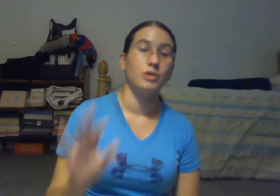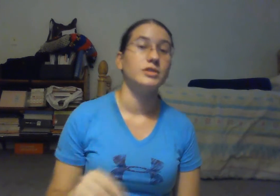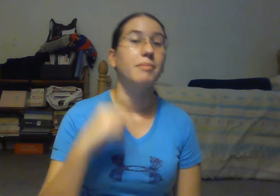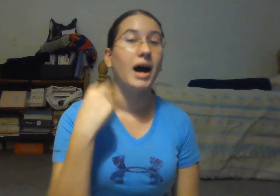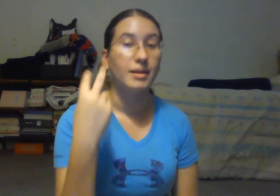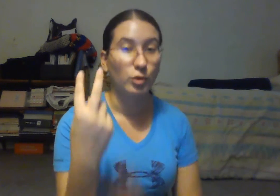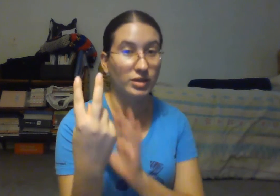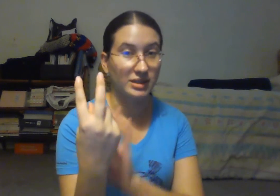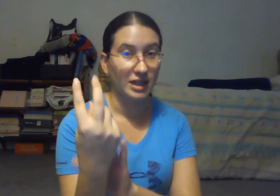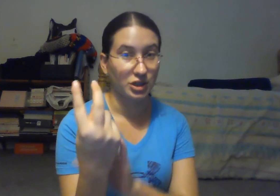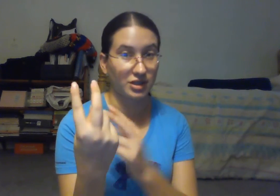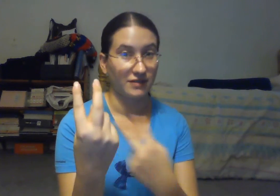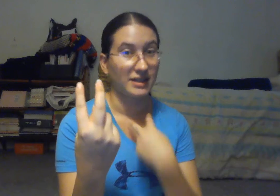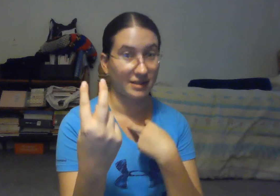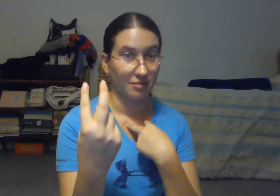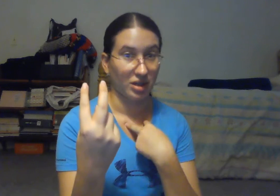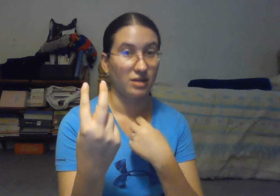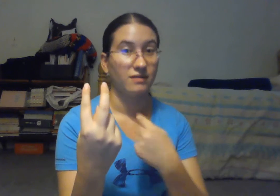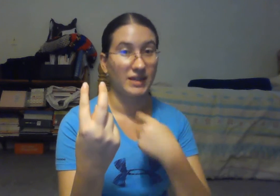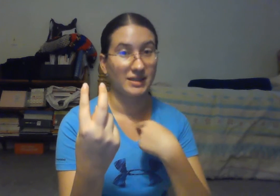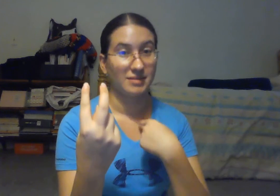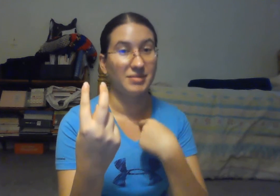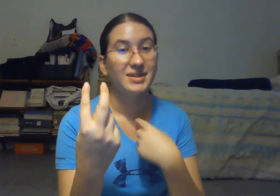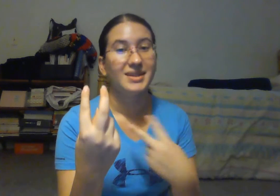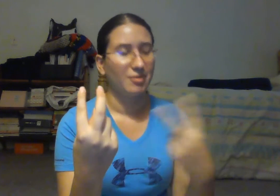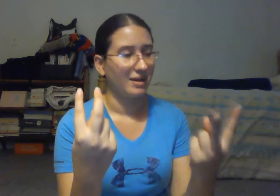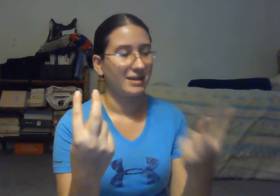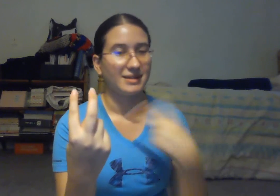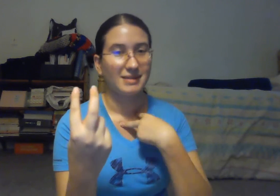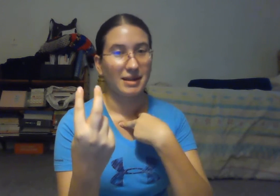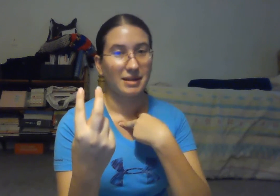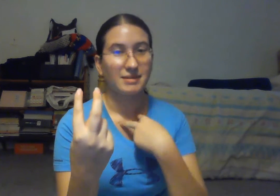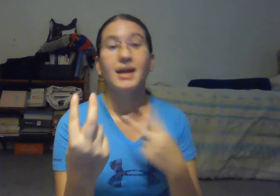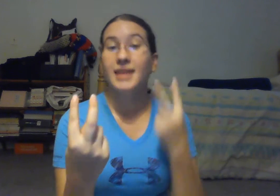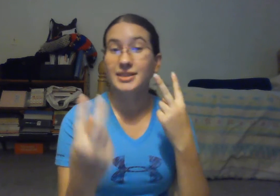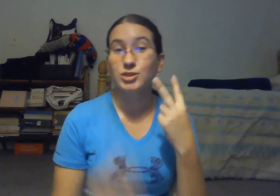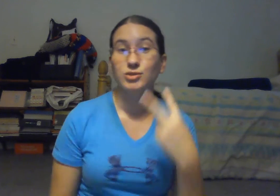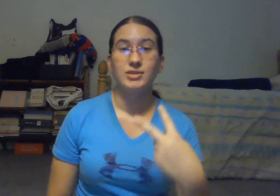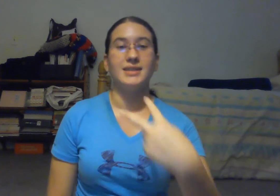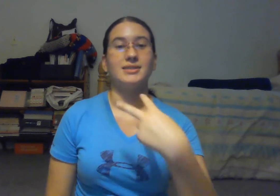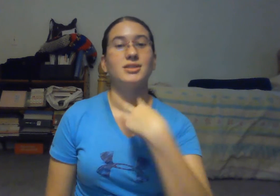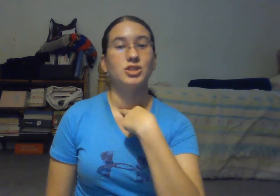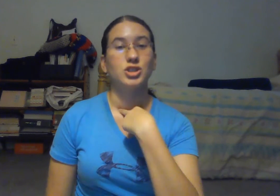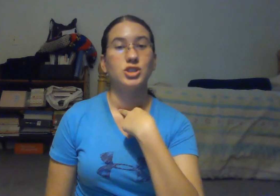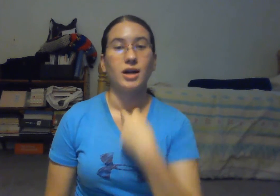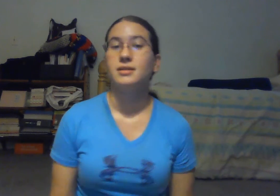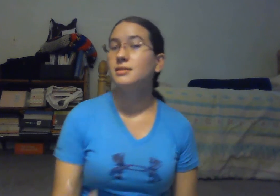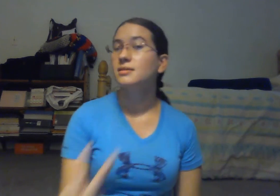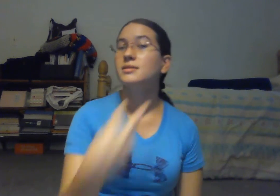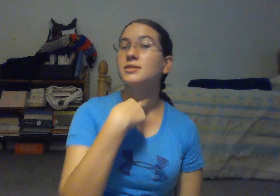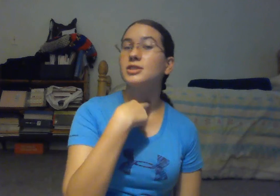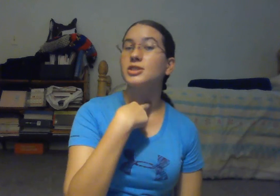Notice palm orientation is facing me. Why did I sign this? That's a new sign. It's stuck.